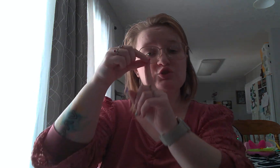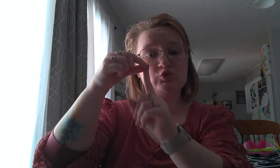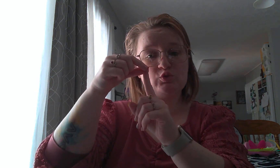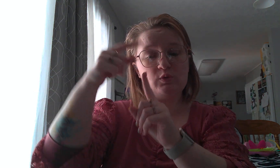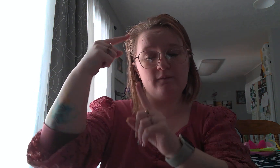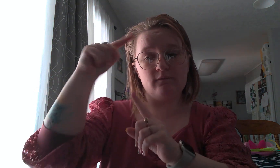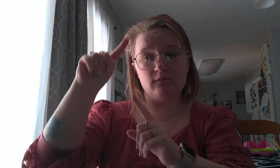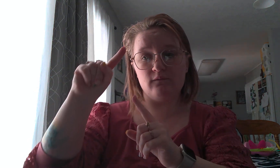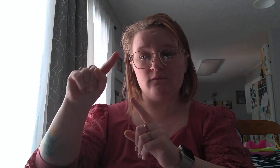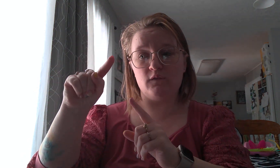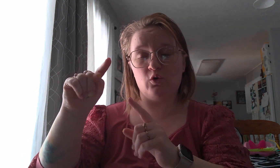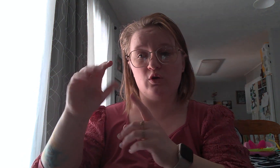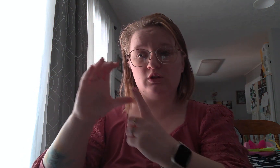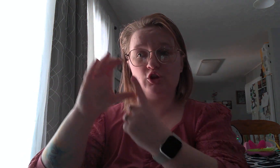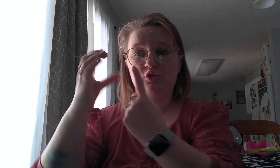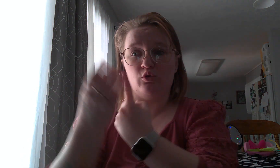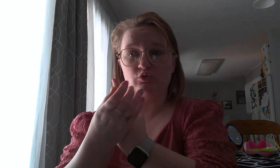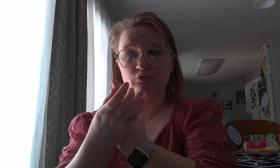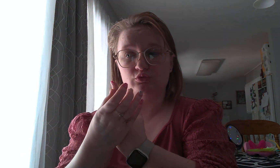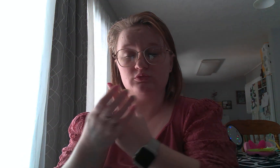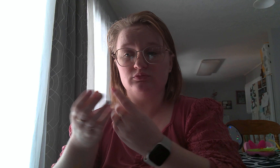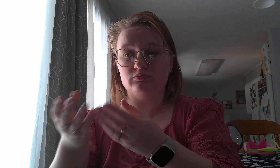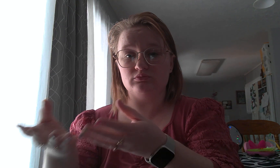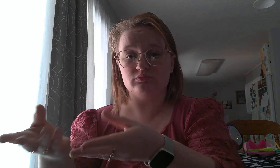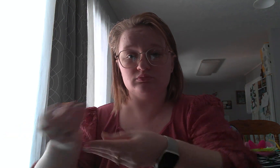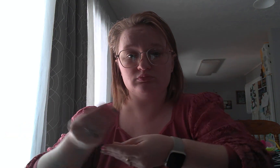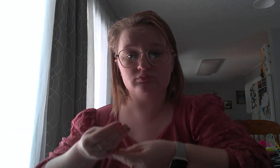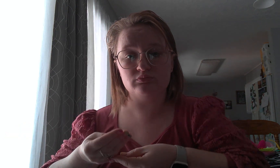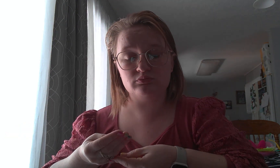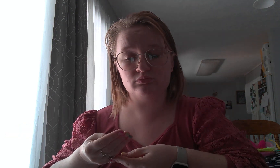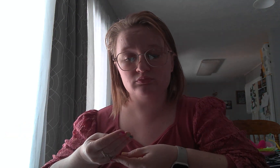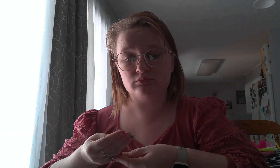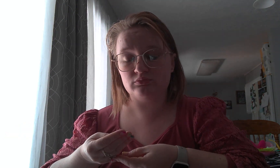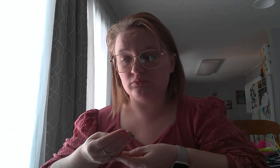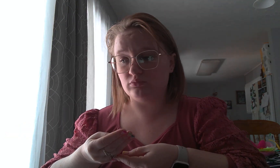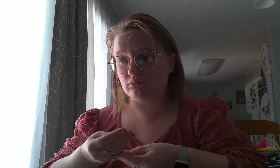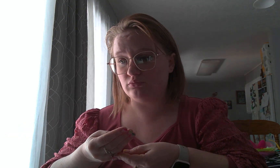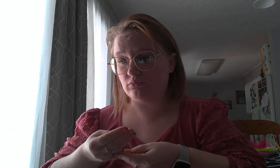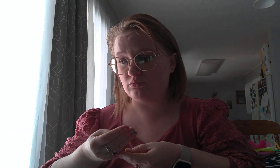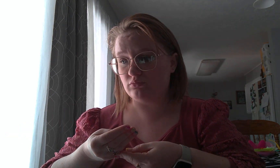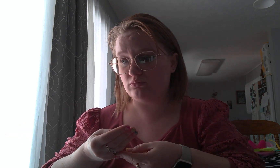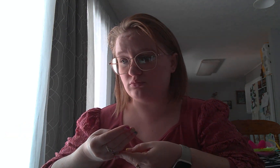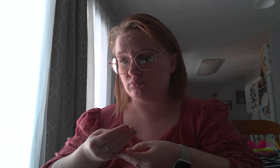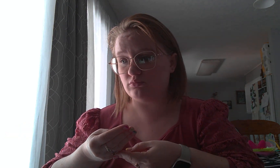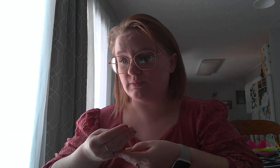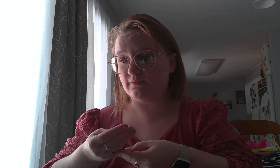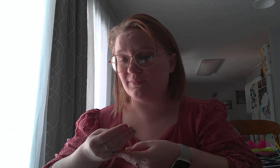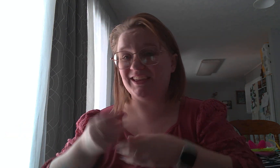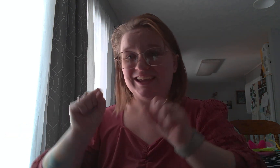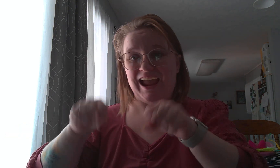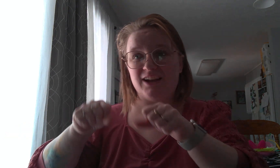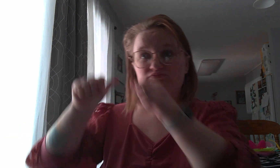I'm able to, give them something special or impart something in terms of their culture, learn from them.